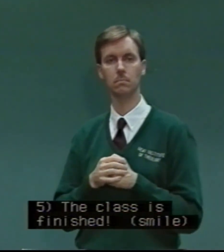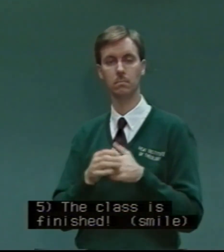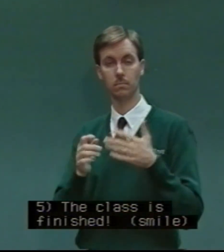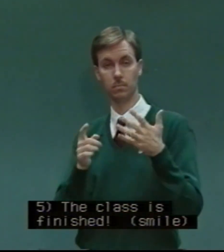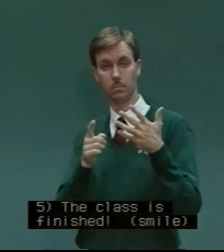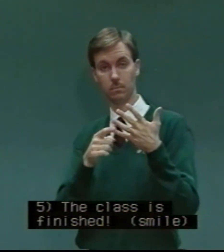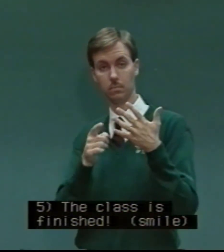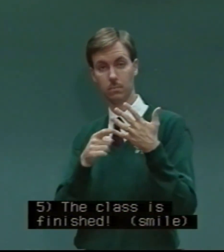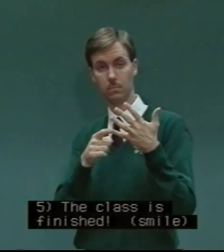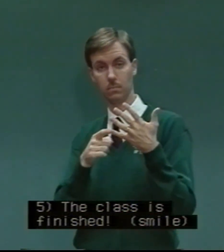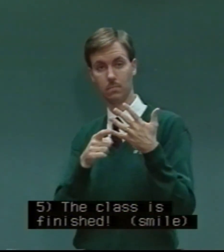is finished.